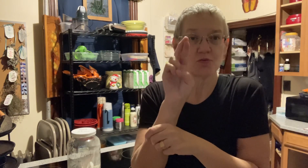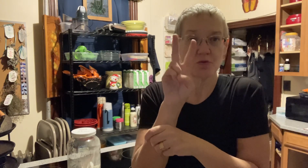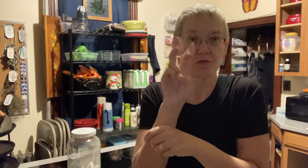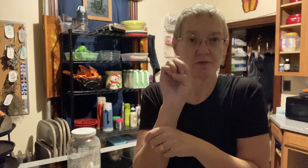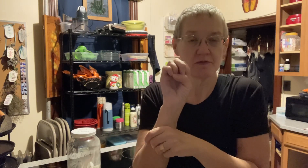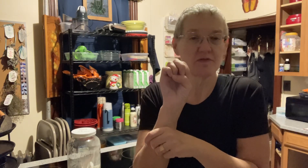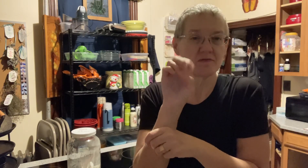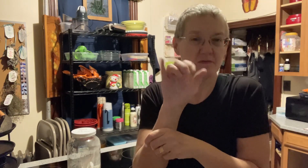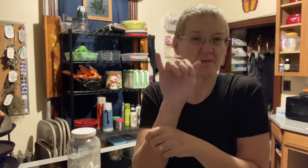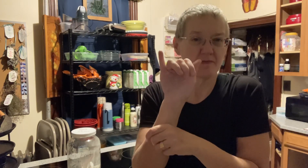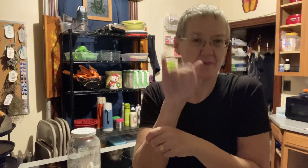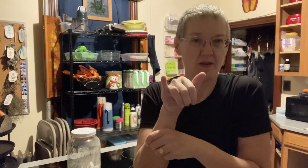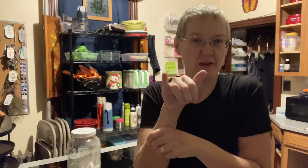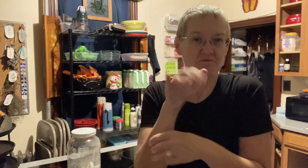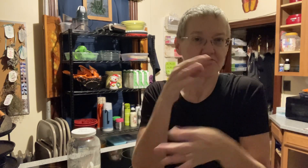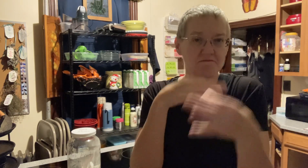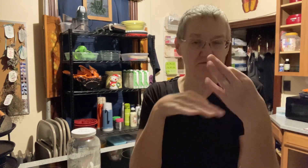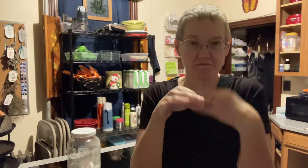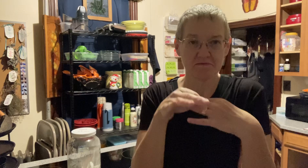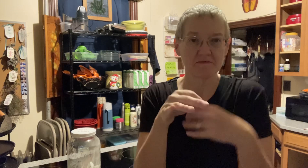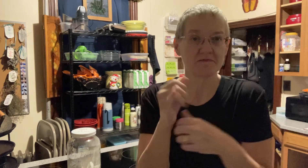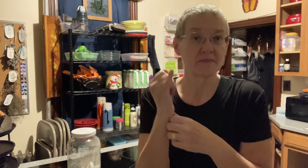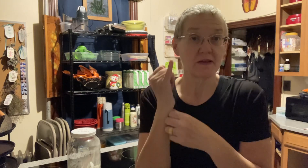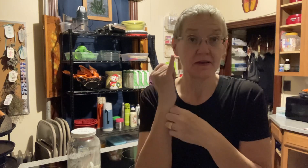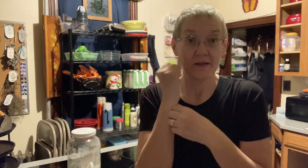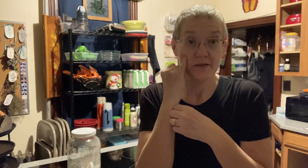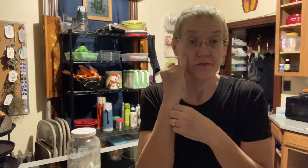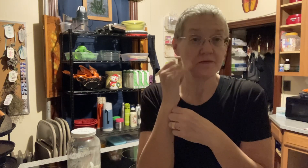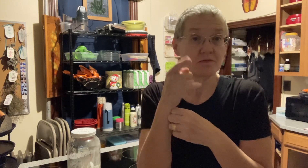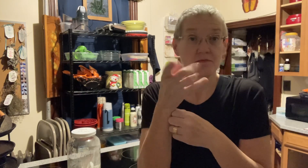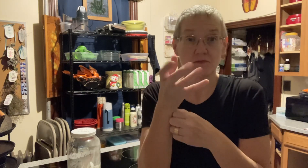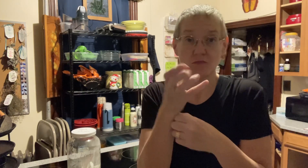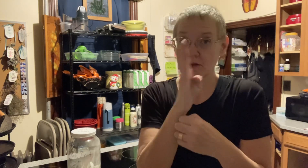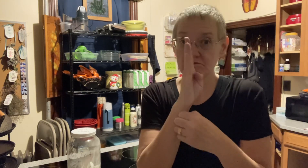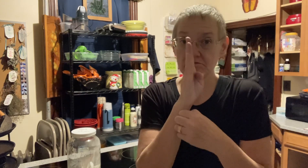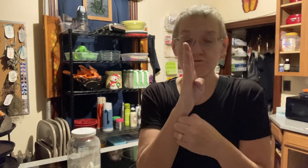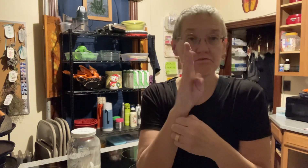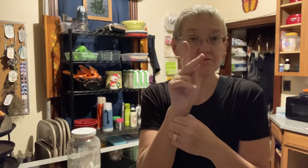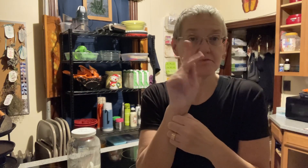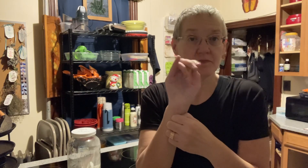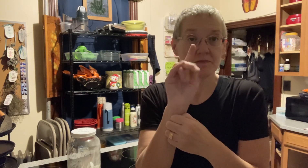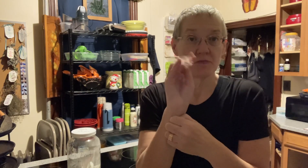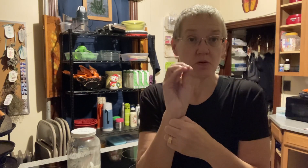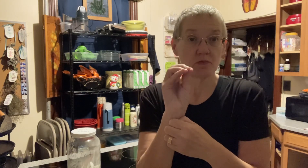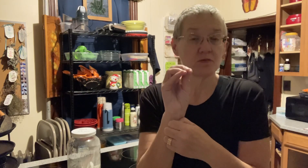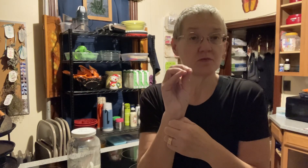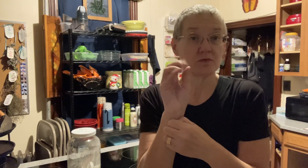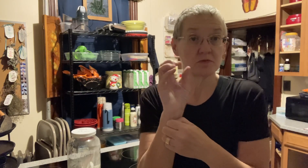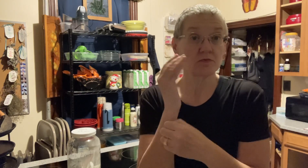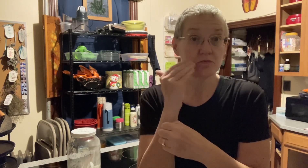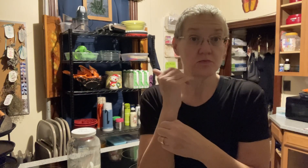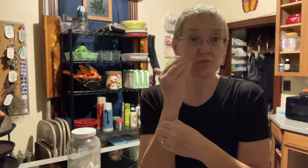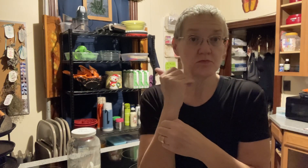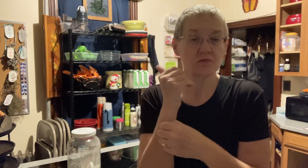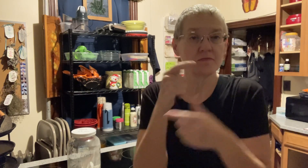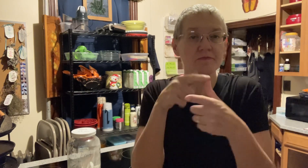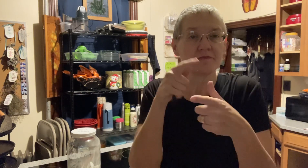brown swerve, that's what you would substitute. If you just want a straight